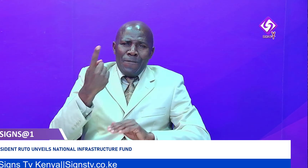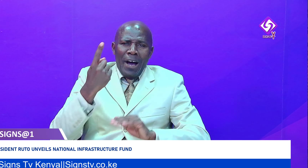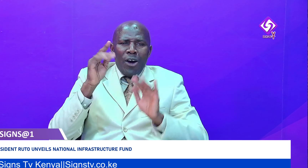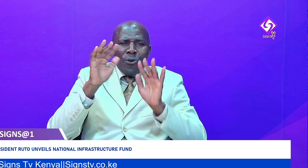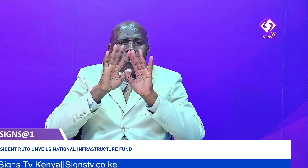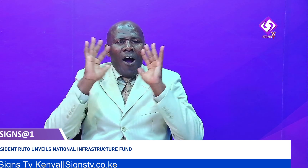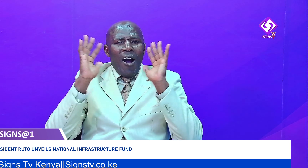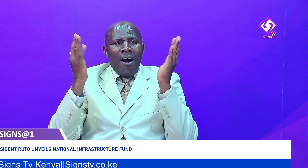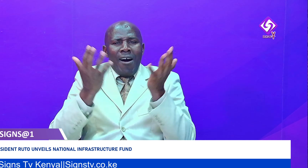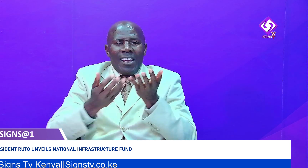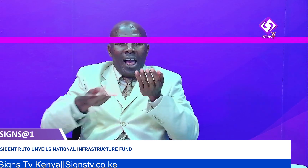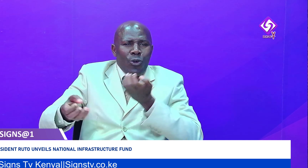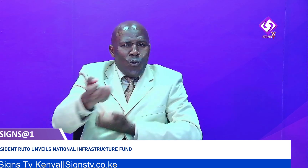world economy.